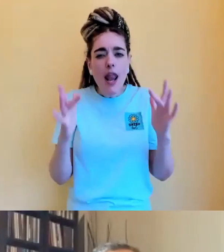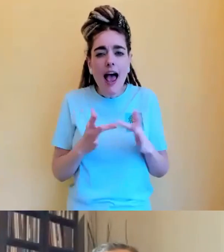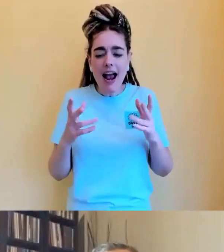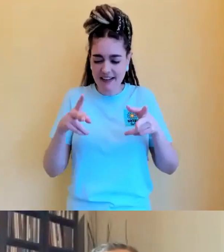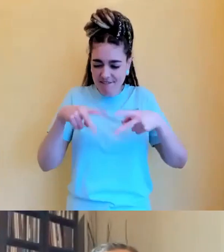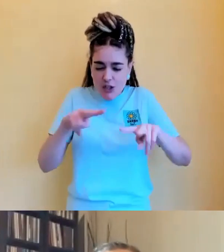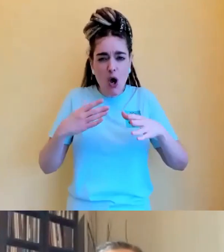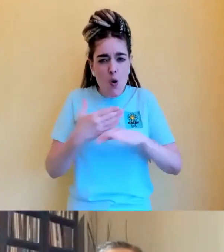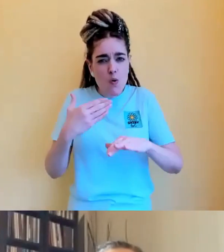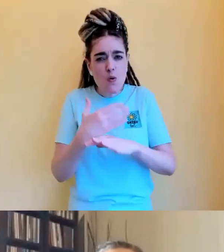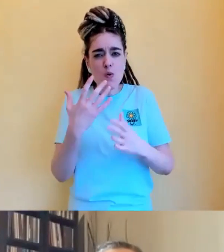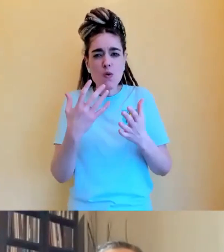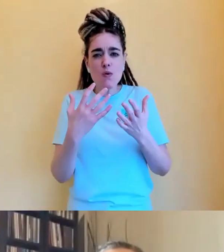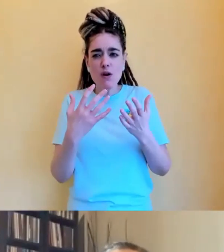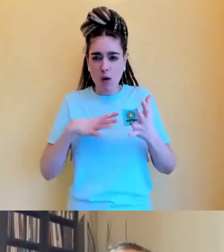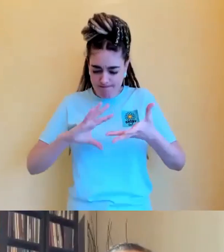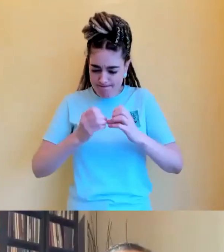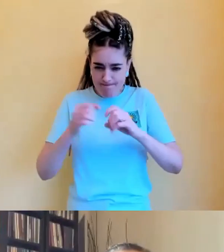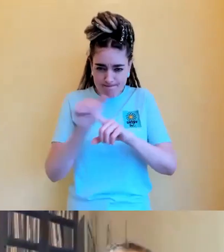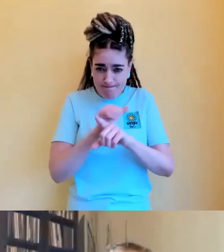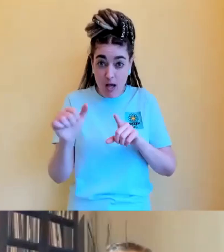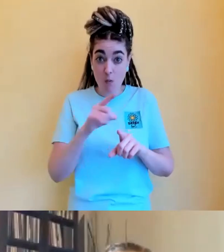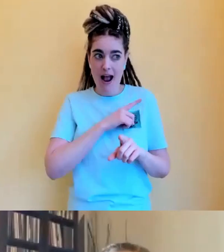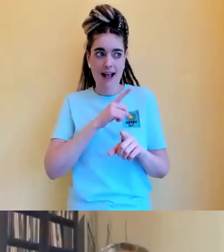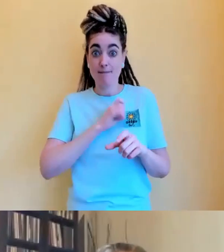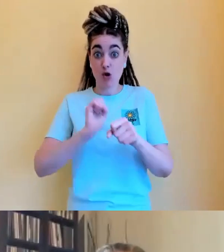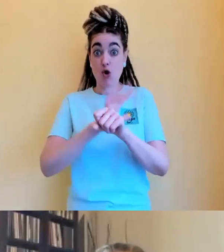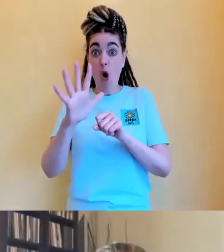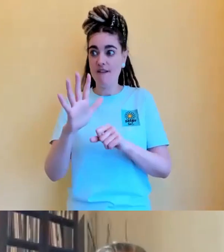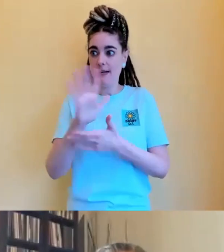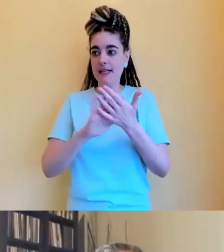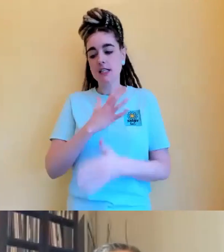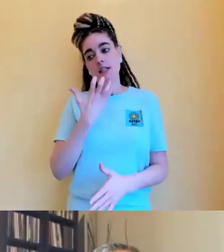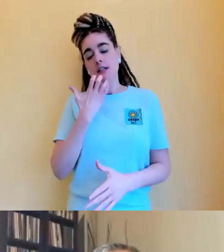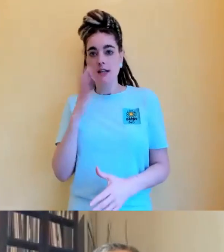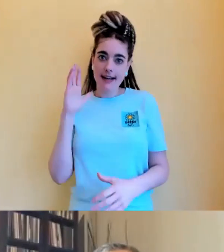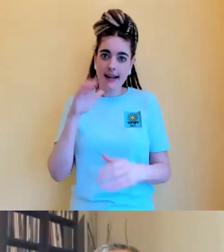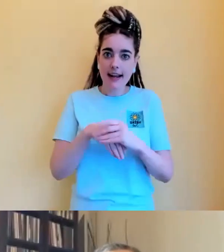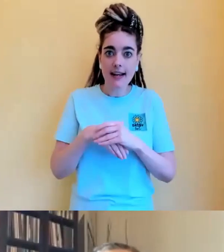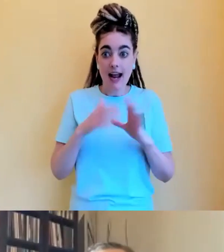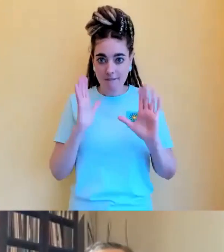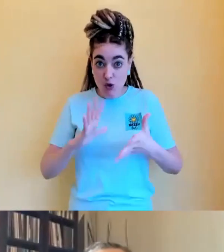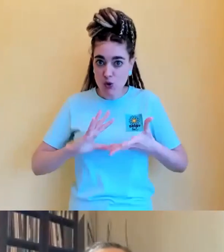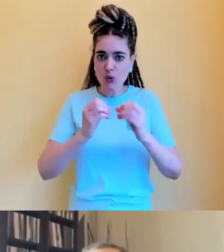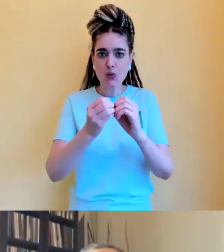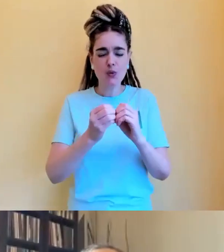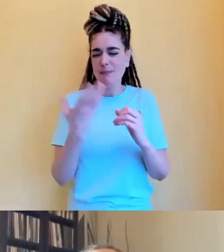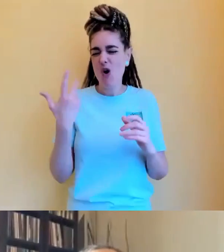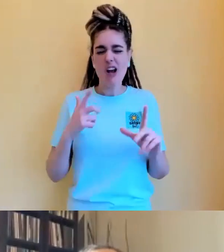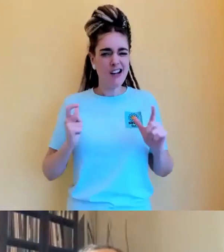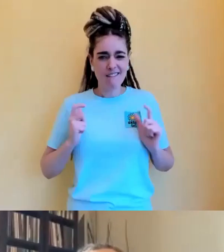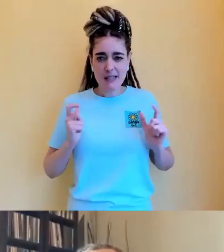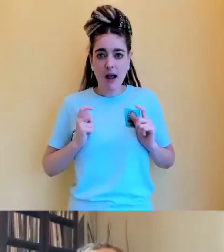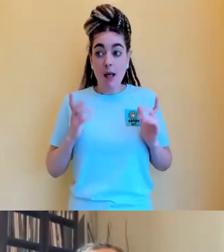video-based practice, which COVID has sort of thrown me into something that I was always quite uncomfortable with. And now I'm kind of almost